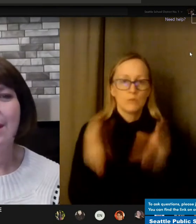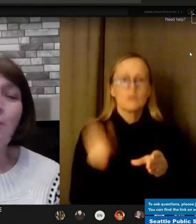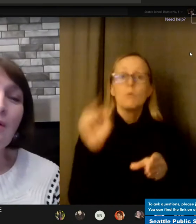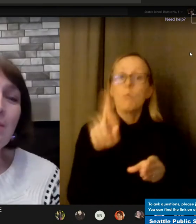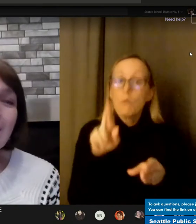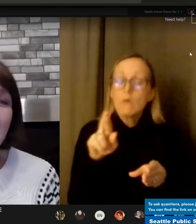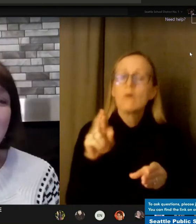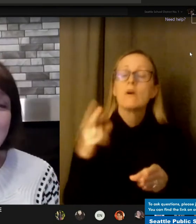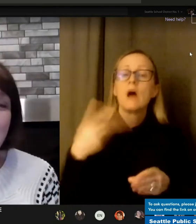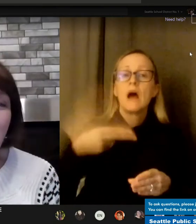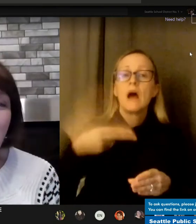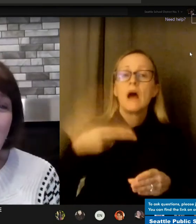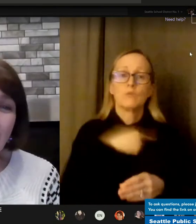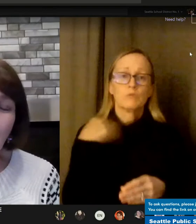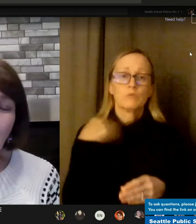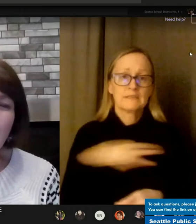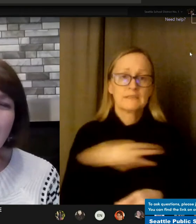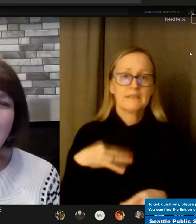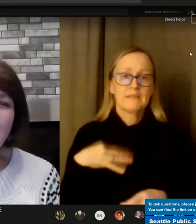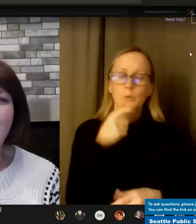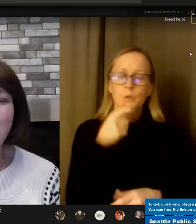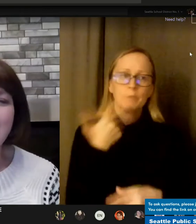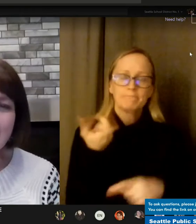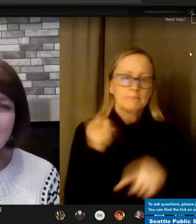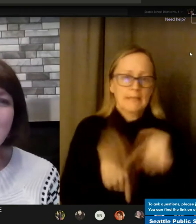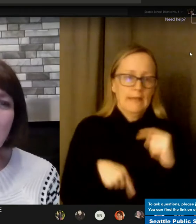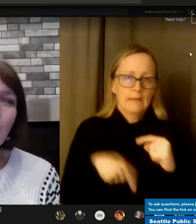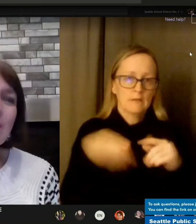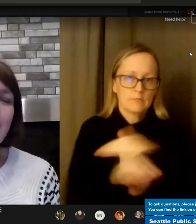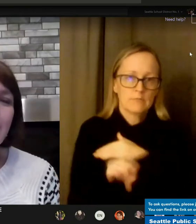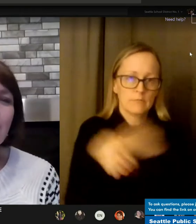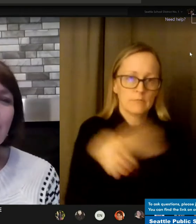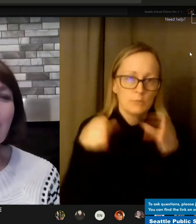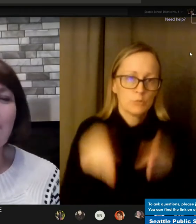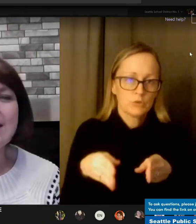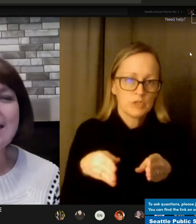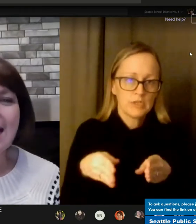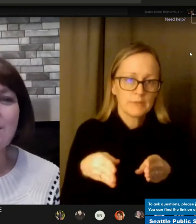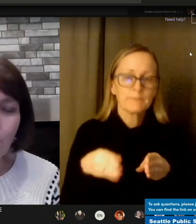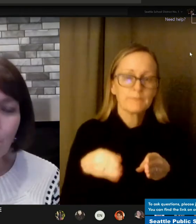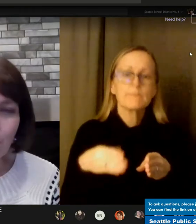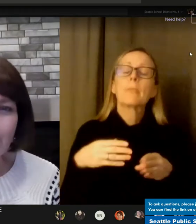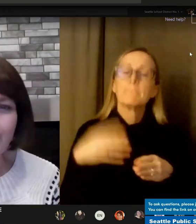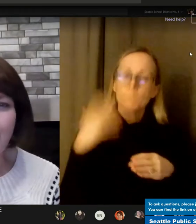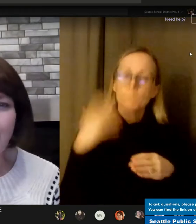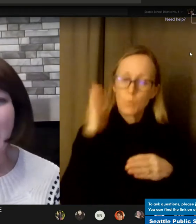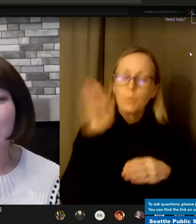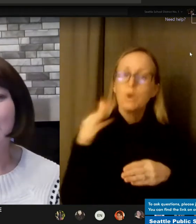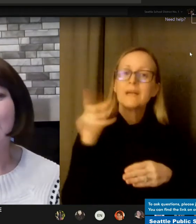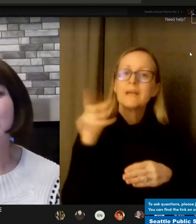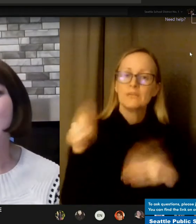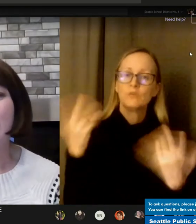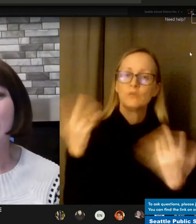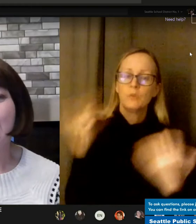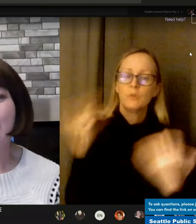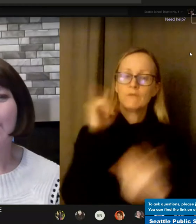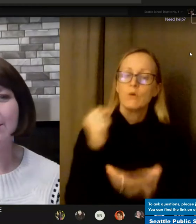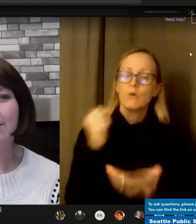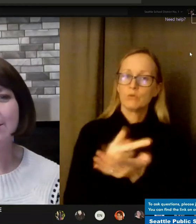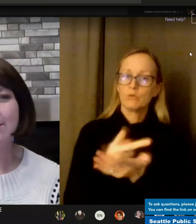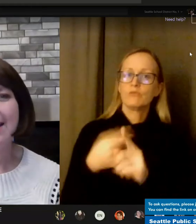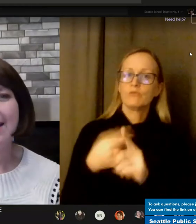while we believe this is the best way forward, this decision would need approval from the Seattle School Board and agreement from our labor